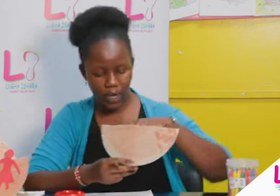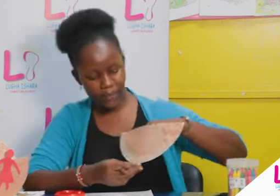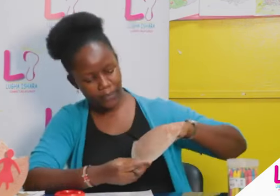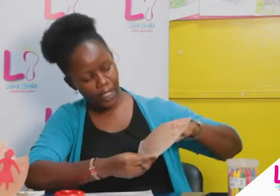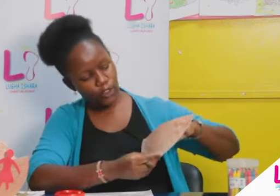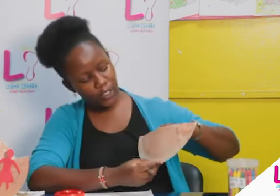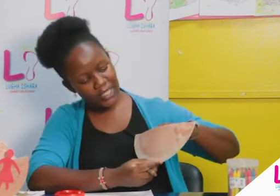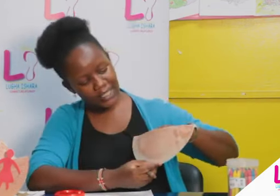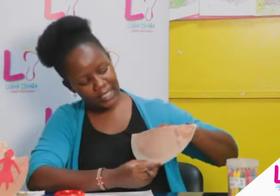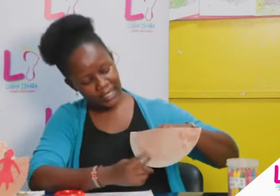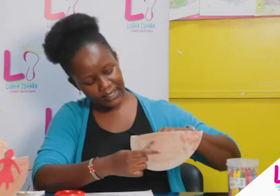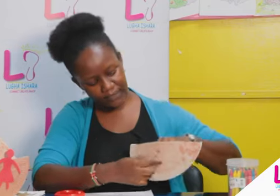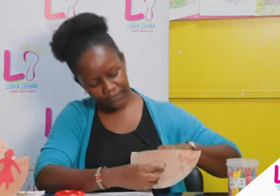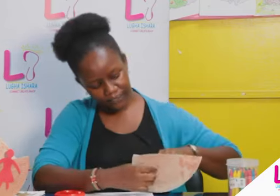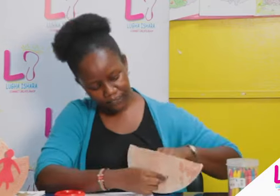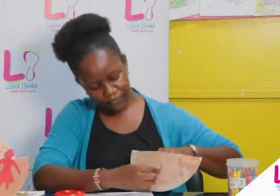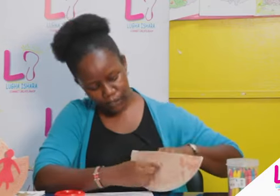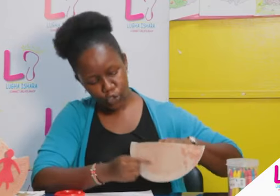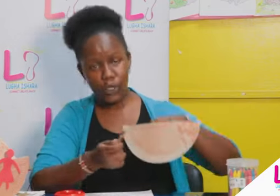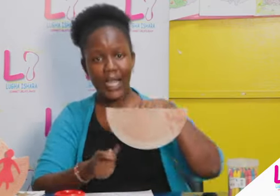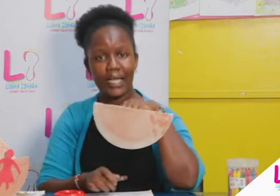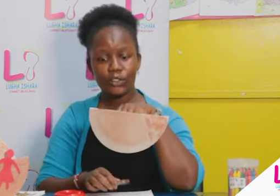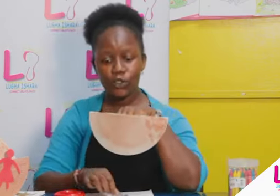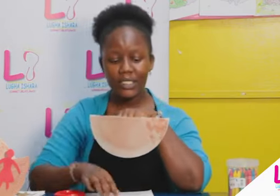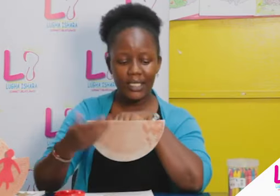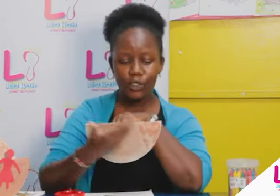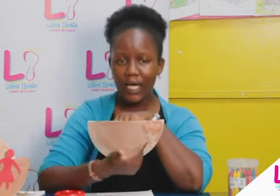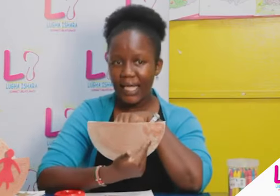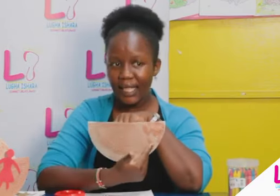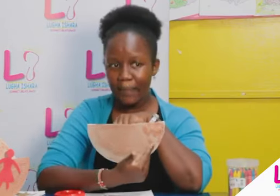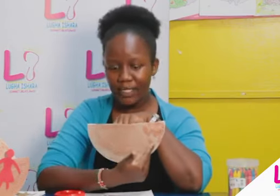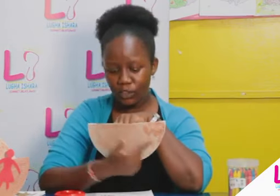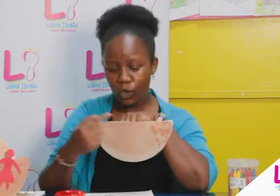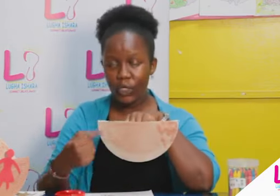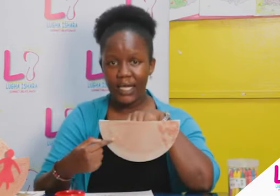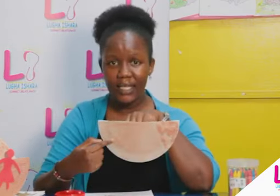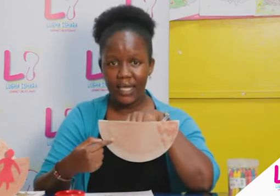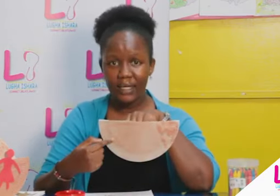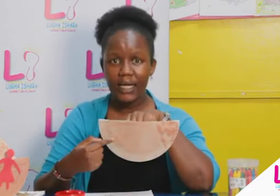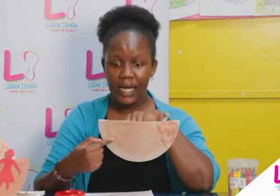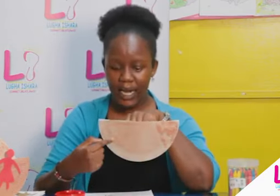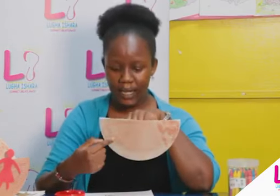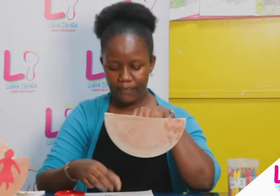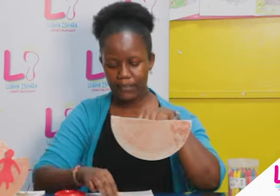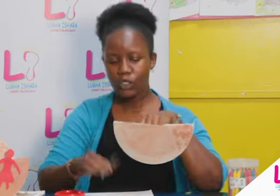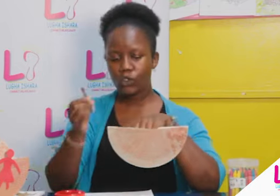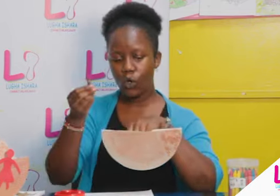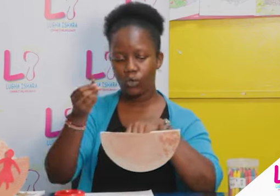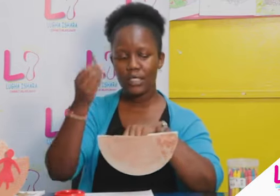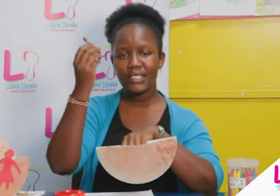are. So in this case, you color. So you see, you can either paint or you can either color. So it is